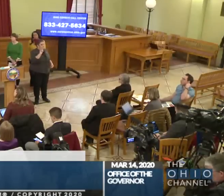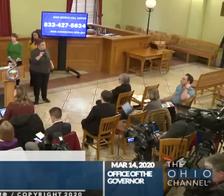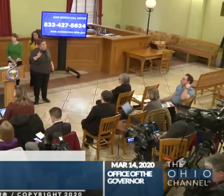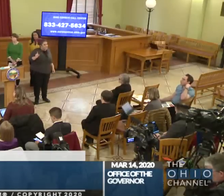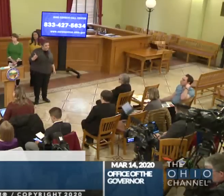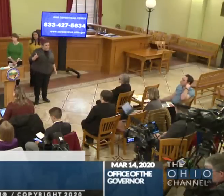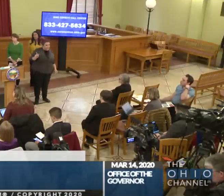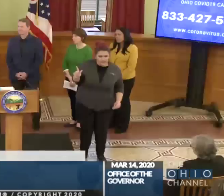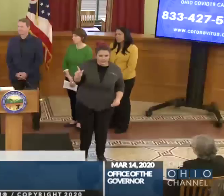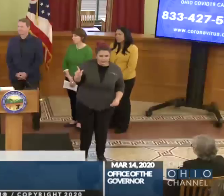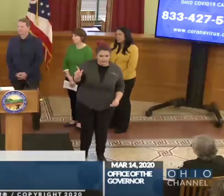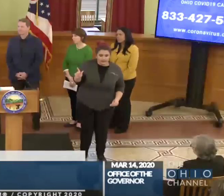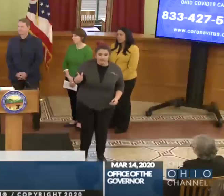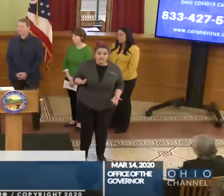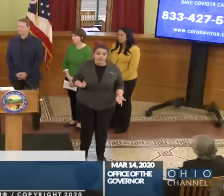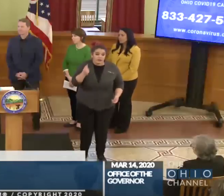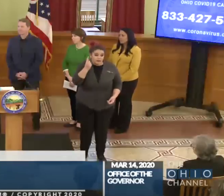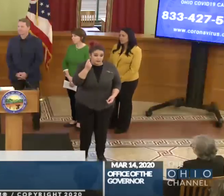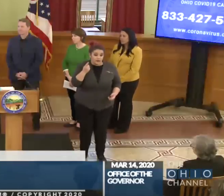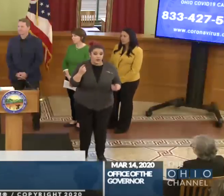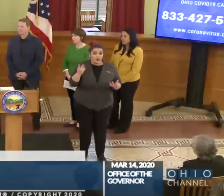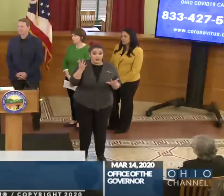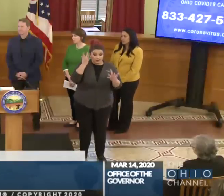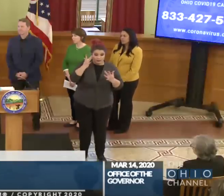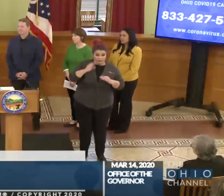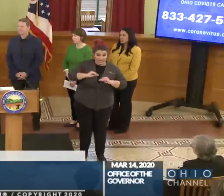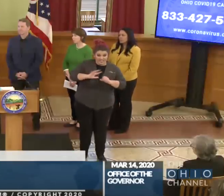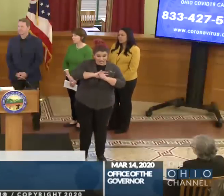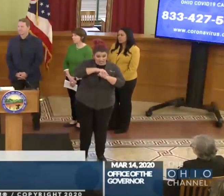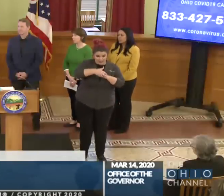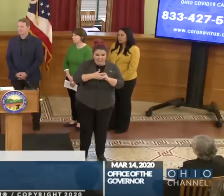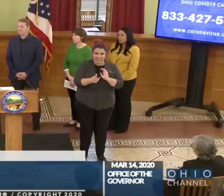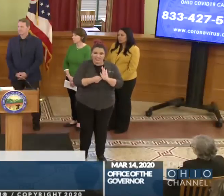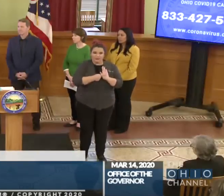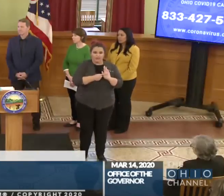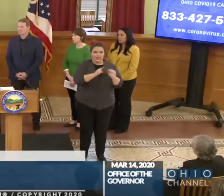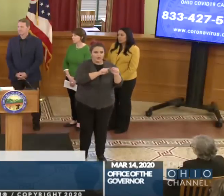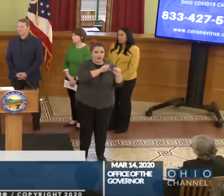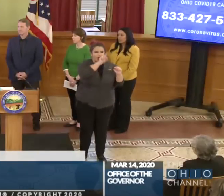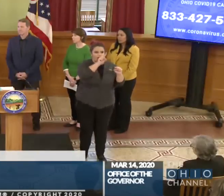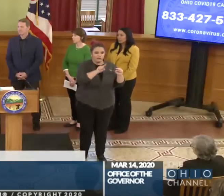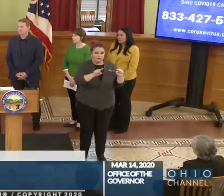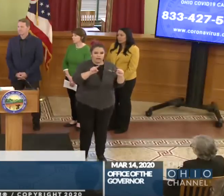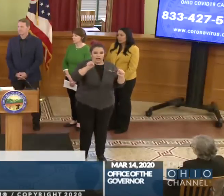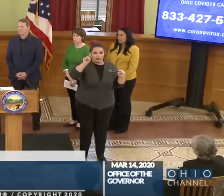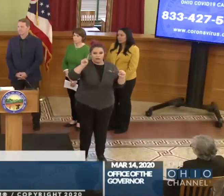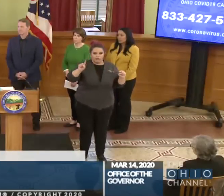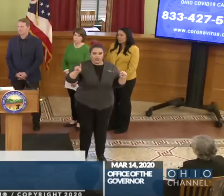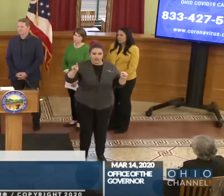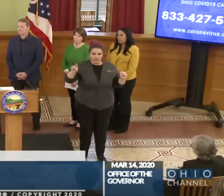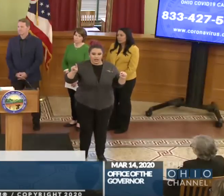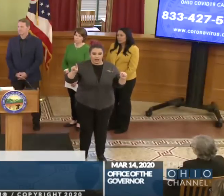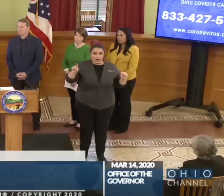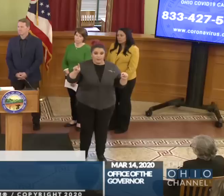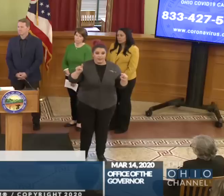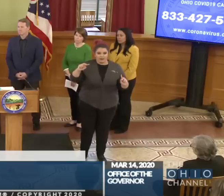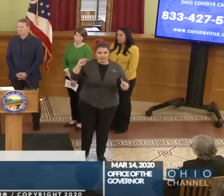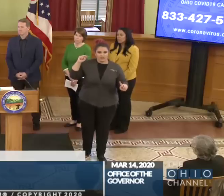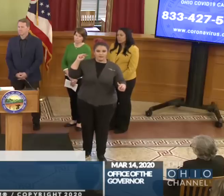are actually times in pandemics where things dip and come back. So this wave might actually be curvier, but if you step back, it's flat.